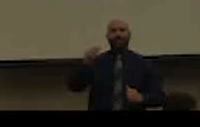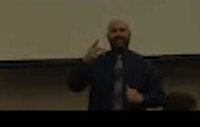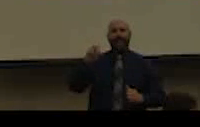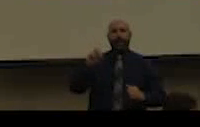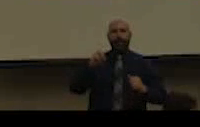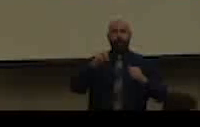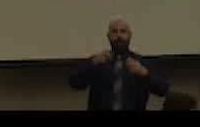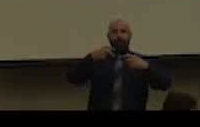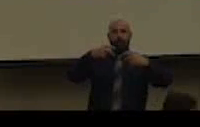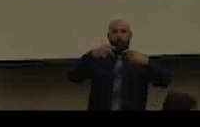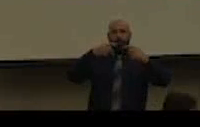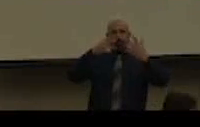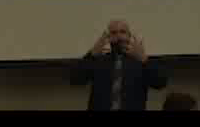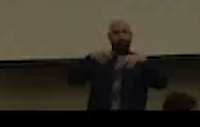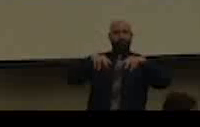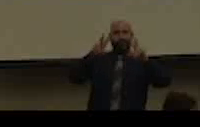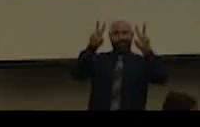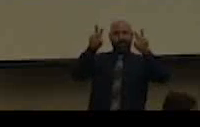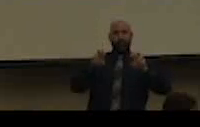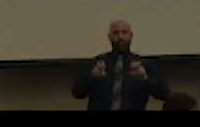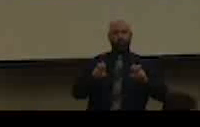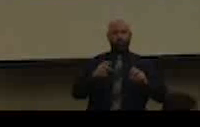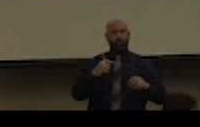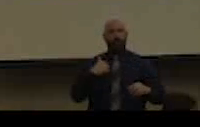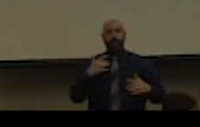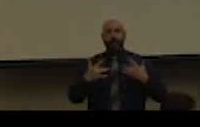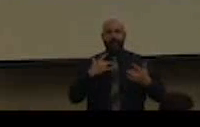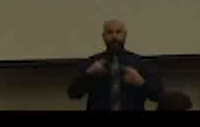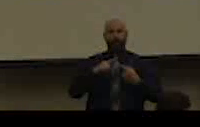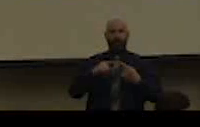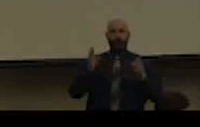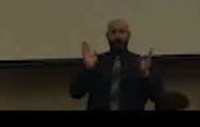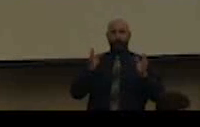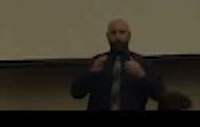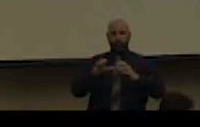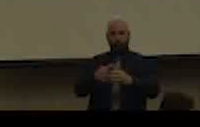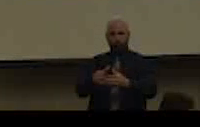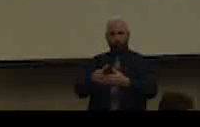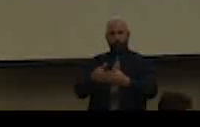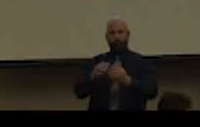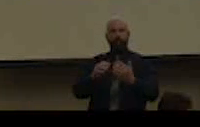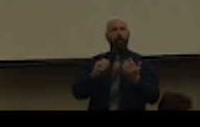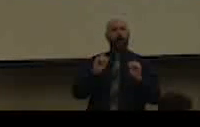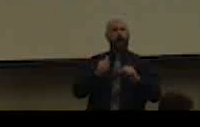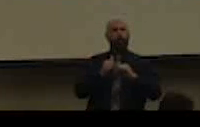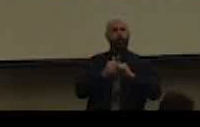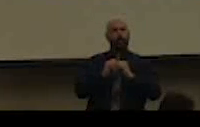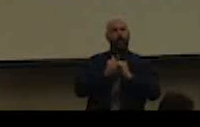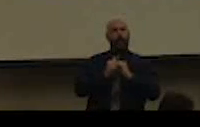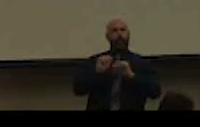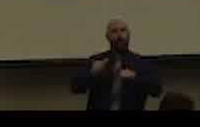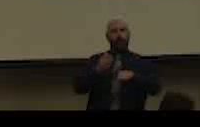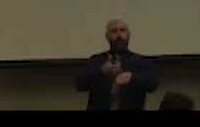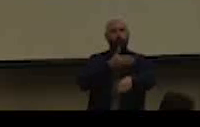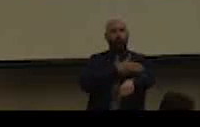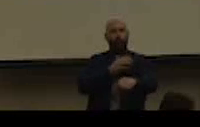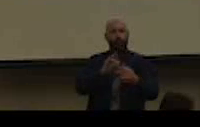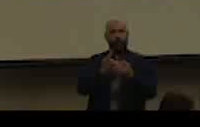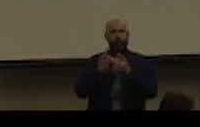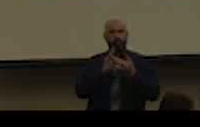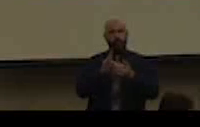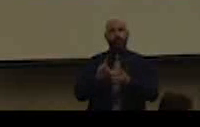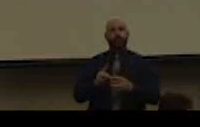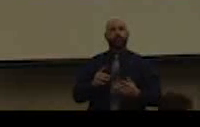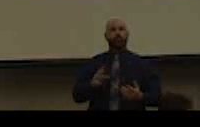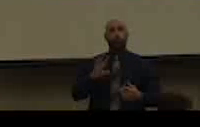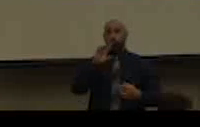excited about focus groups and ways we can improve that relationship, because if we talk about what class is grounded in, it is